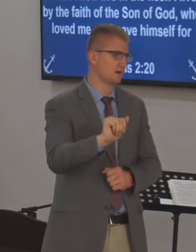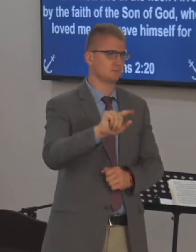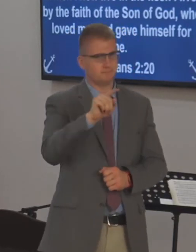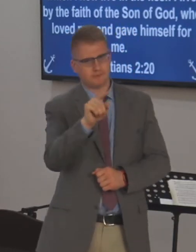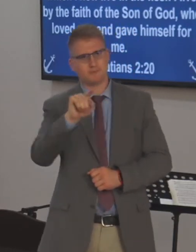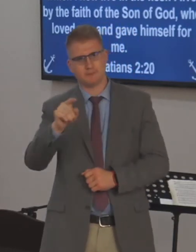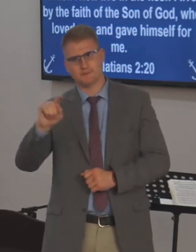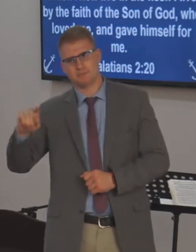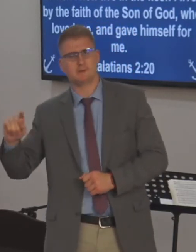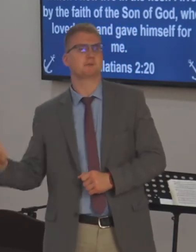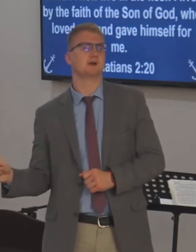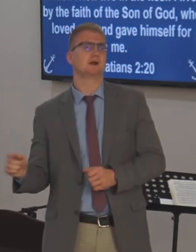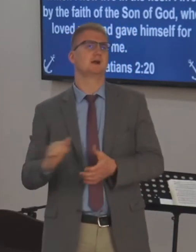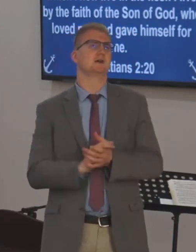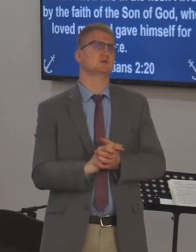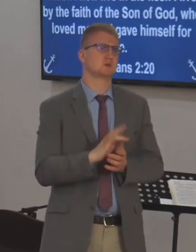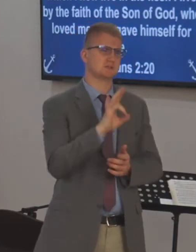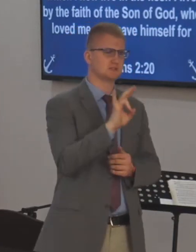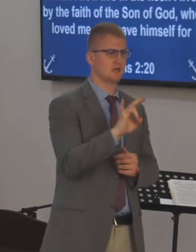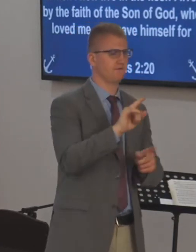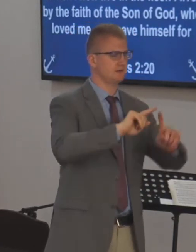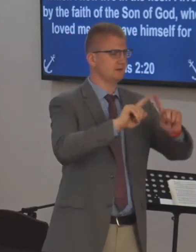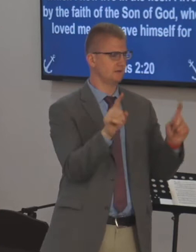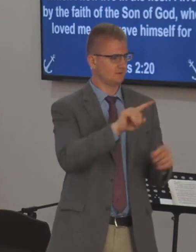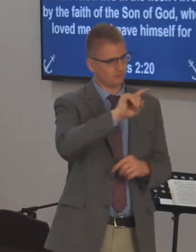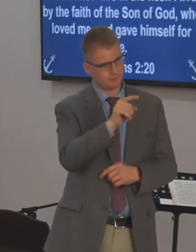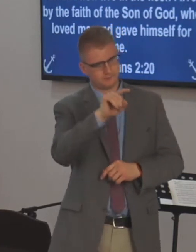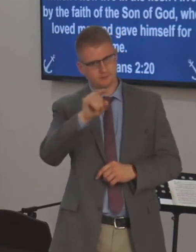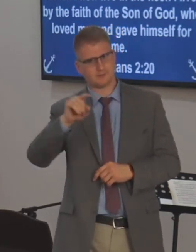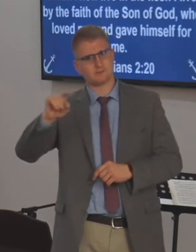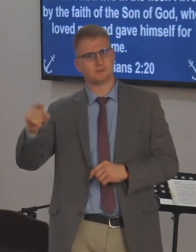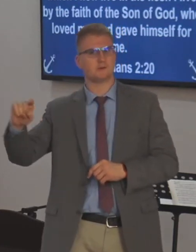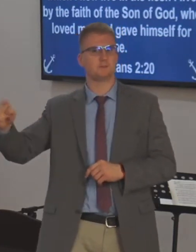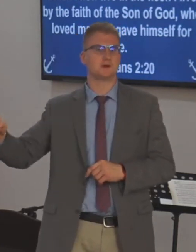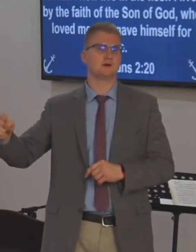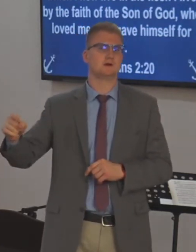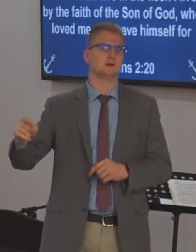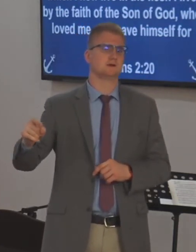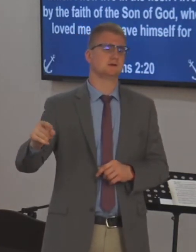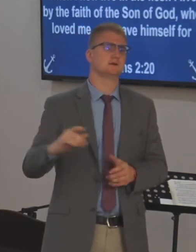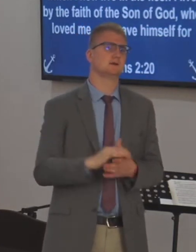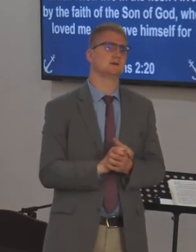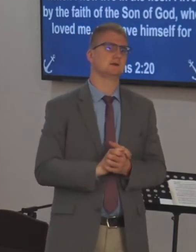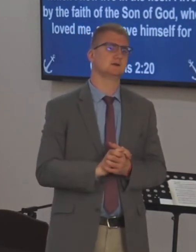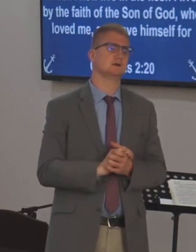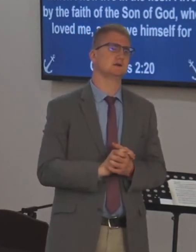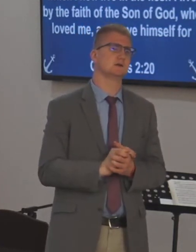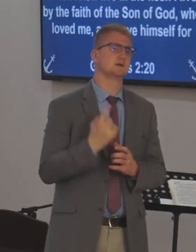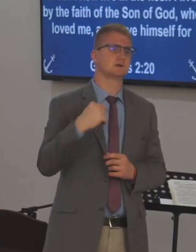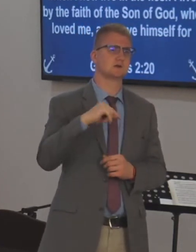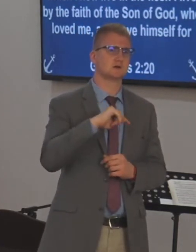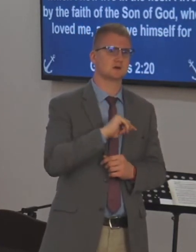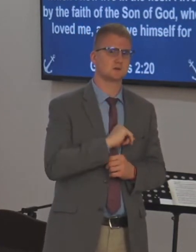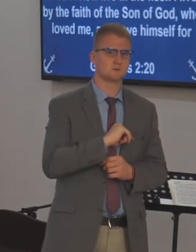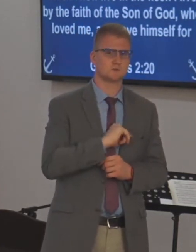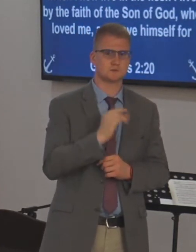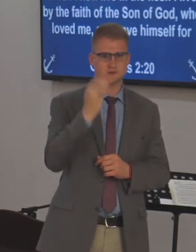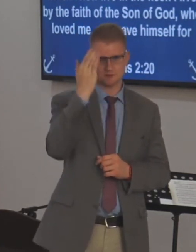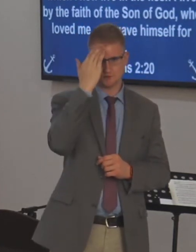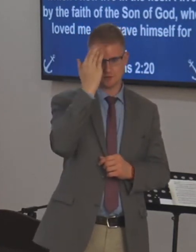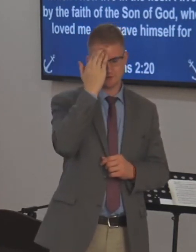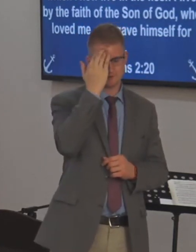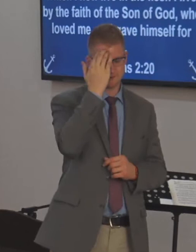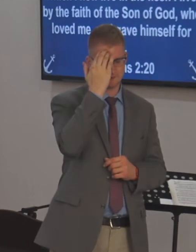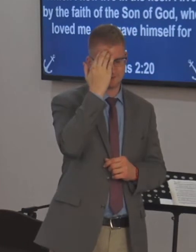me. So there's 7 punctuation marks and 3 commas. Now, we know that 7 is God's